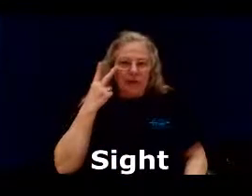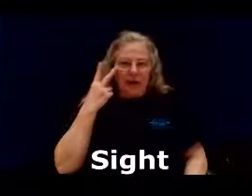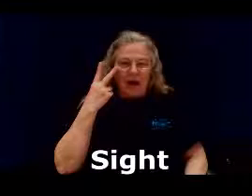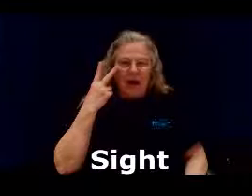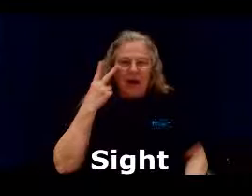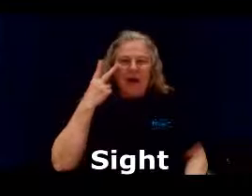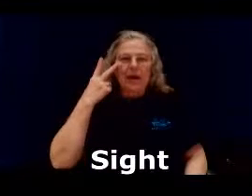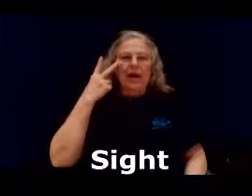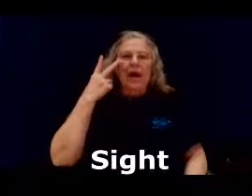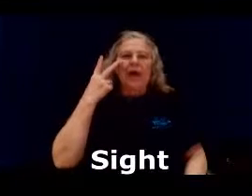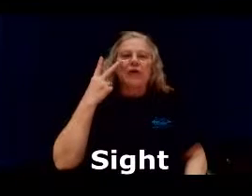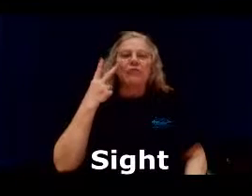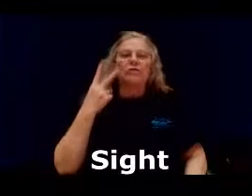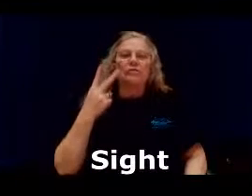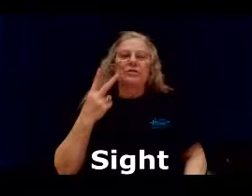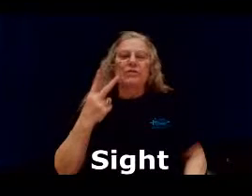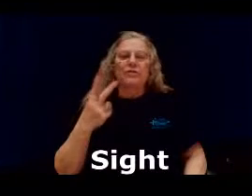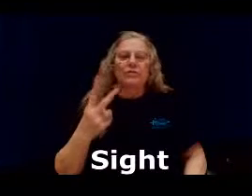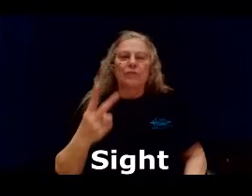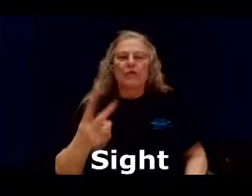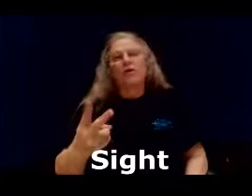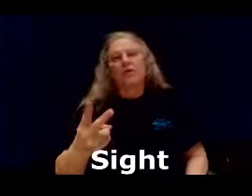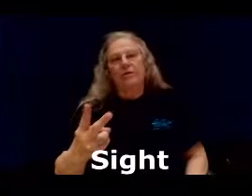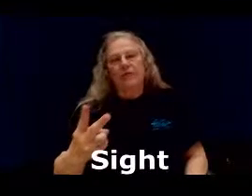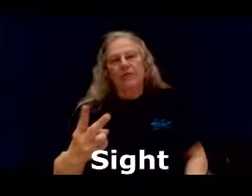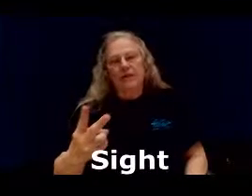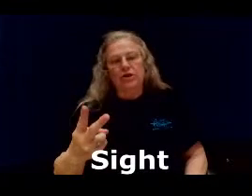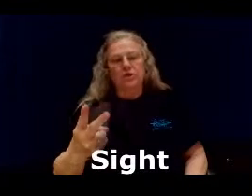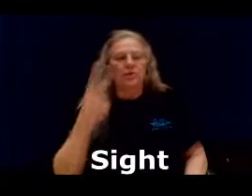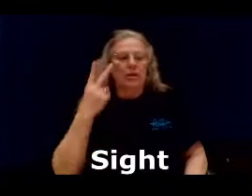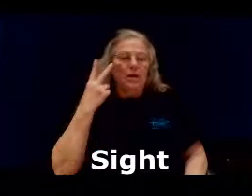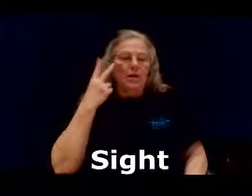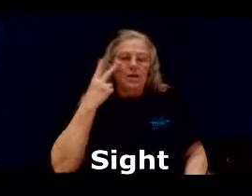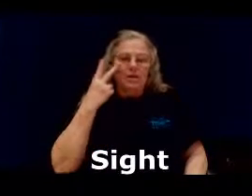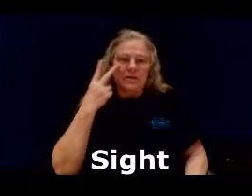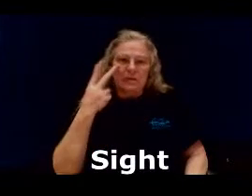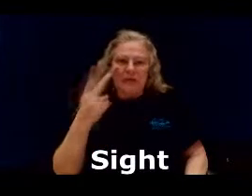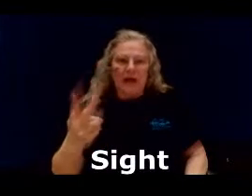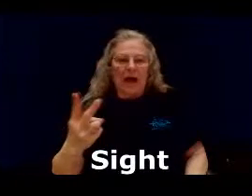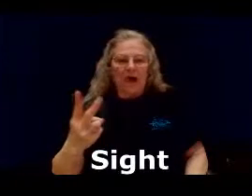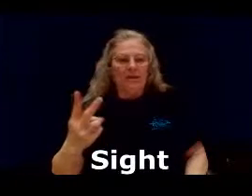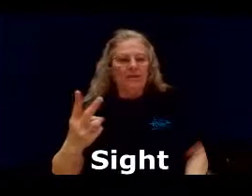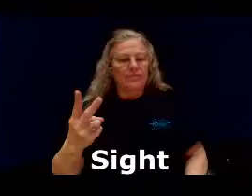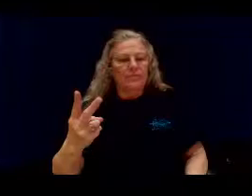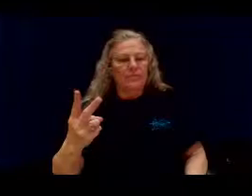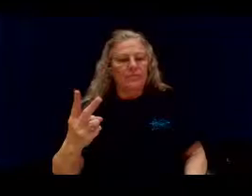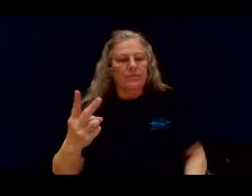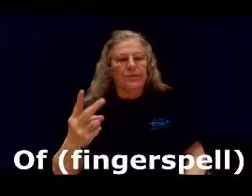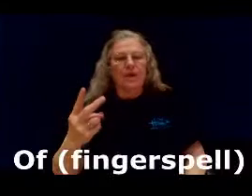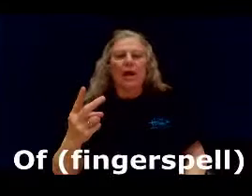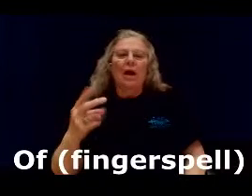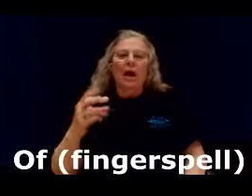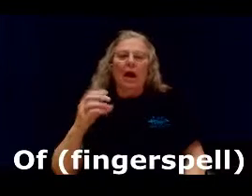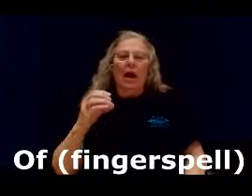the eye and shows the direction of the vision. Sight.